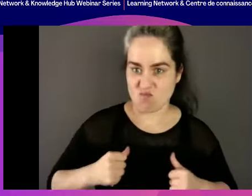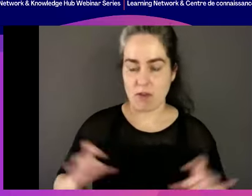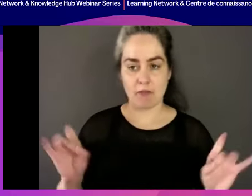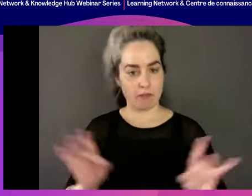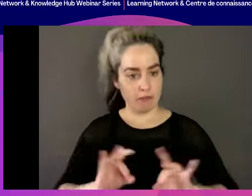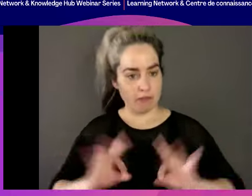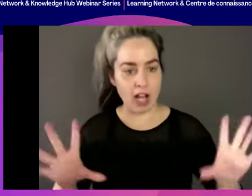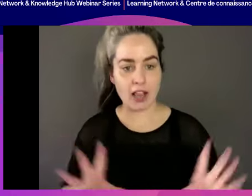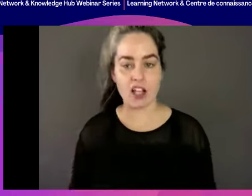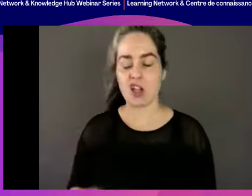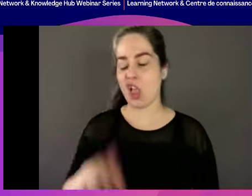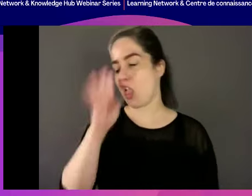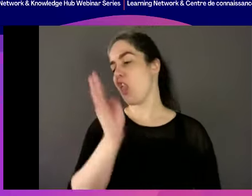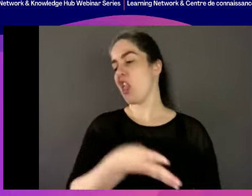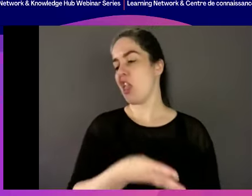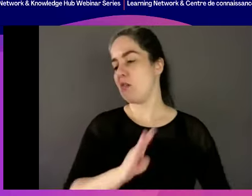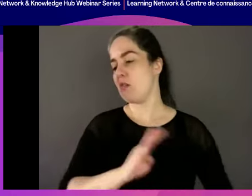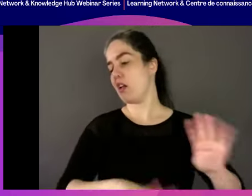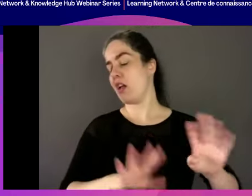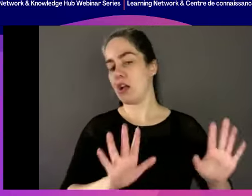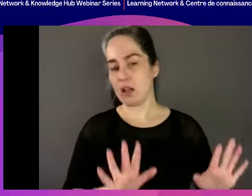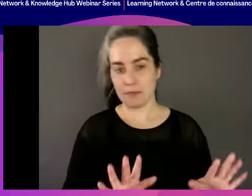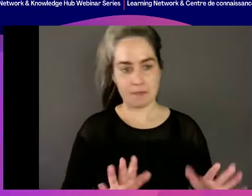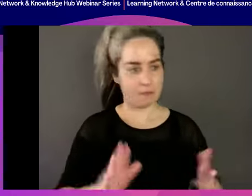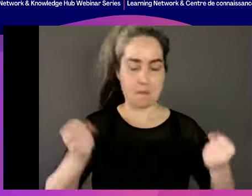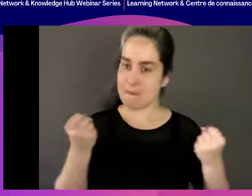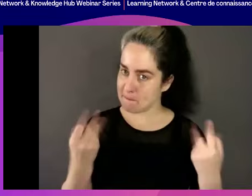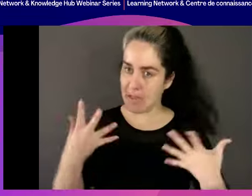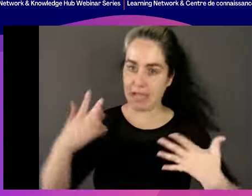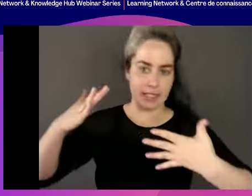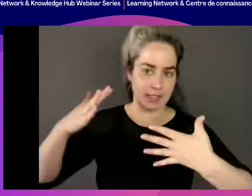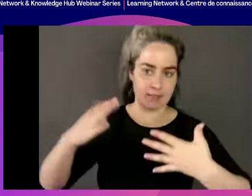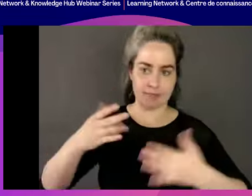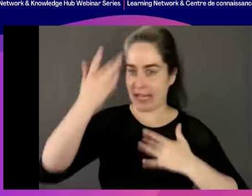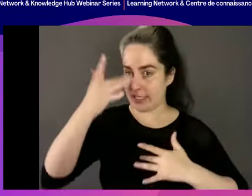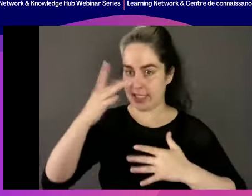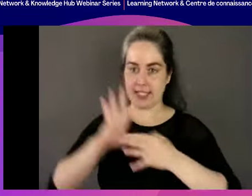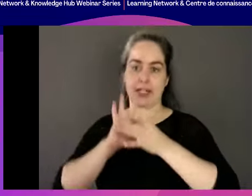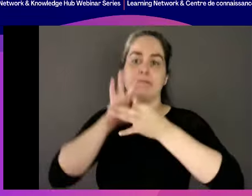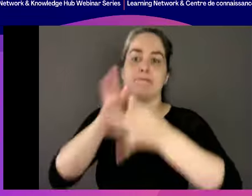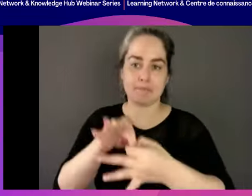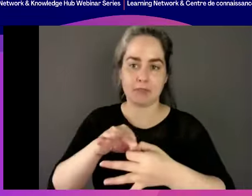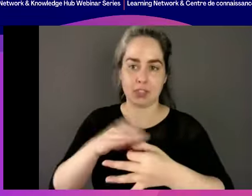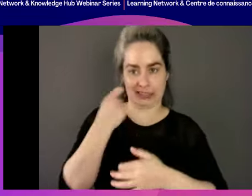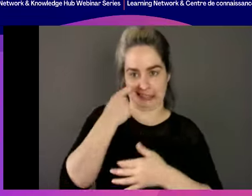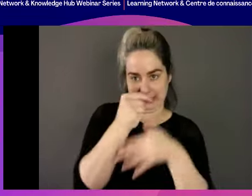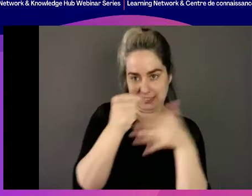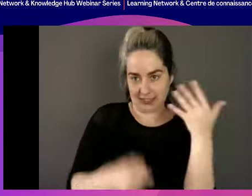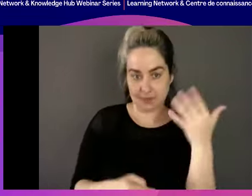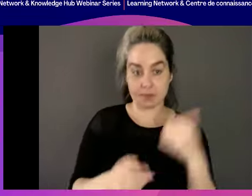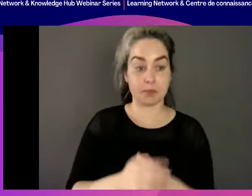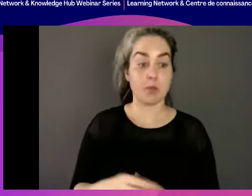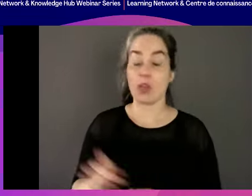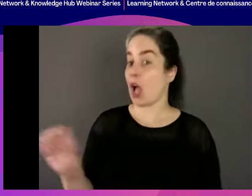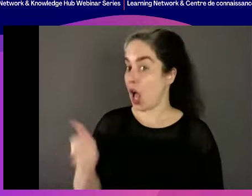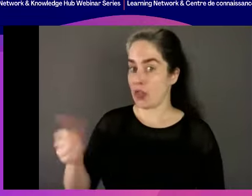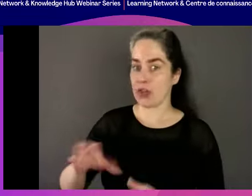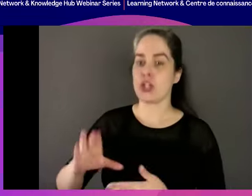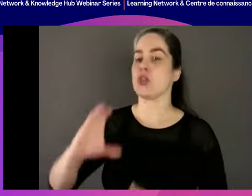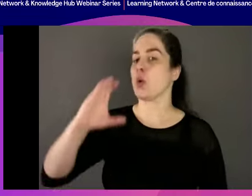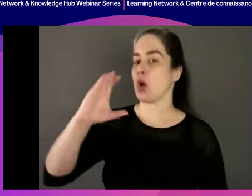and a range of comorbid illnesses. And another outcome is complex